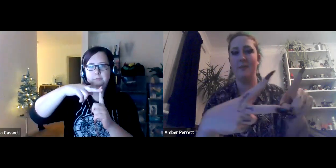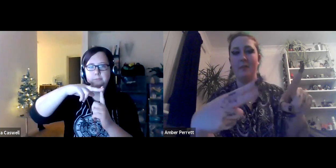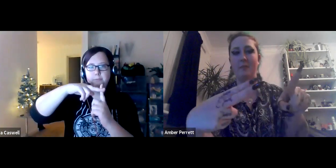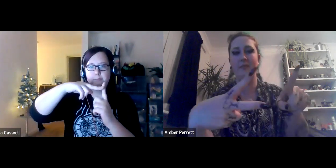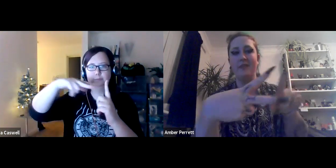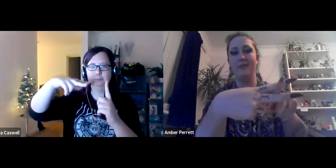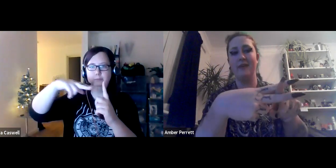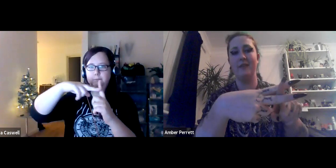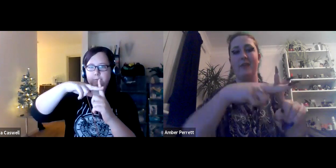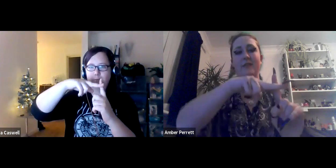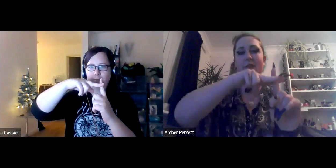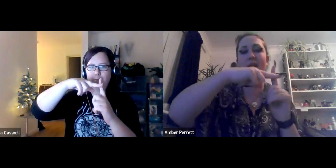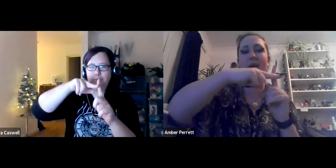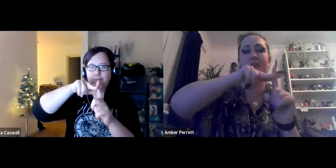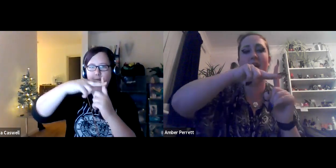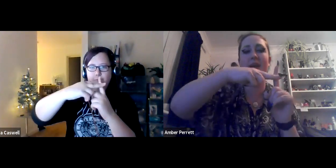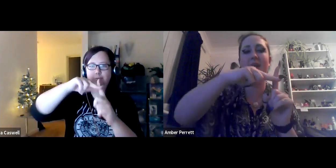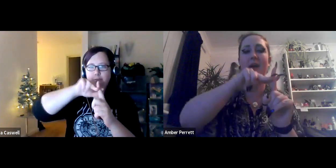your scissor fingers around your finger and you tighten it that way,